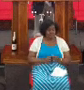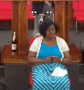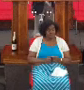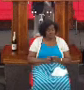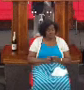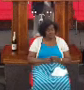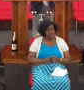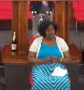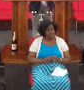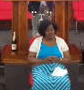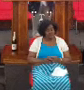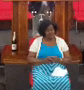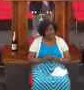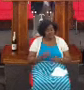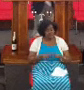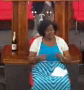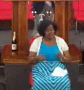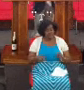by.